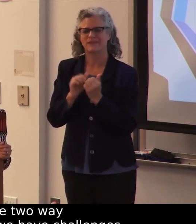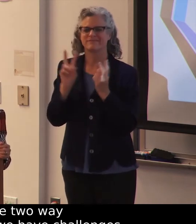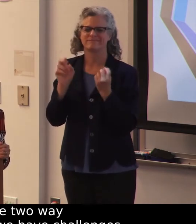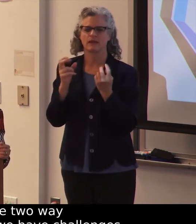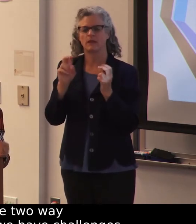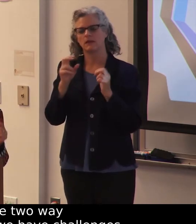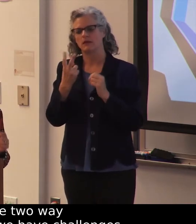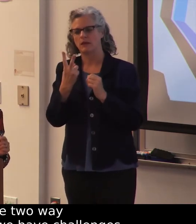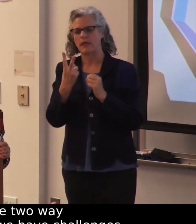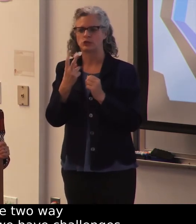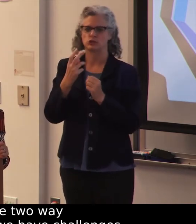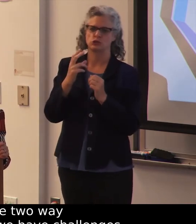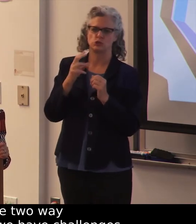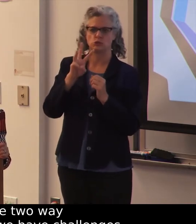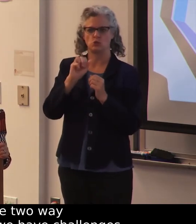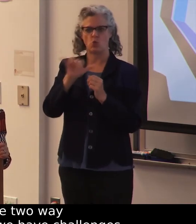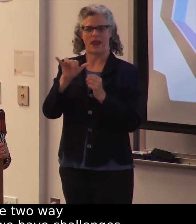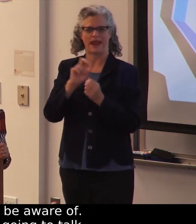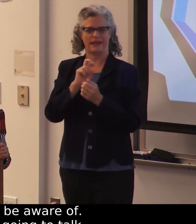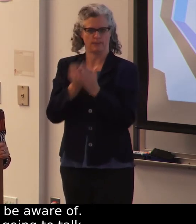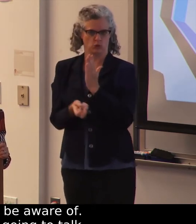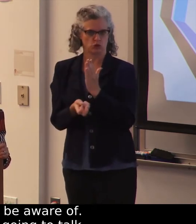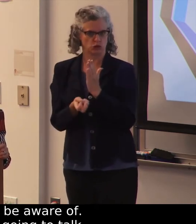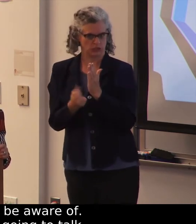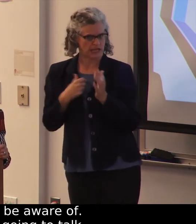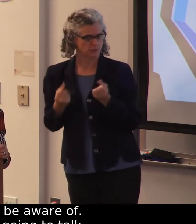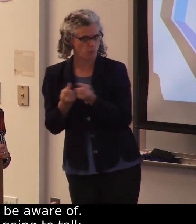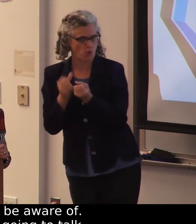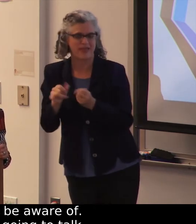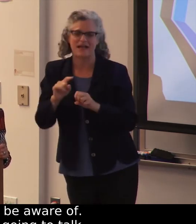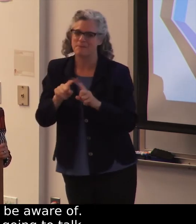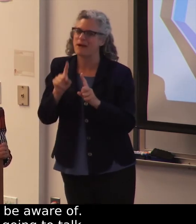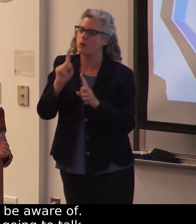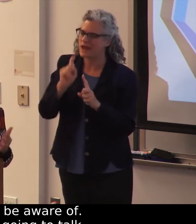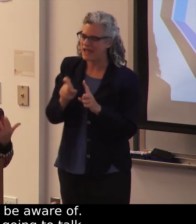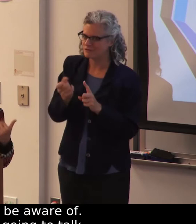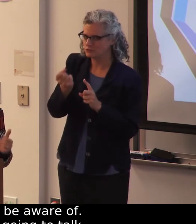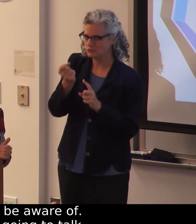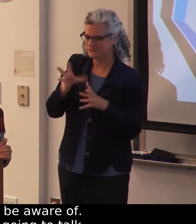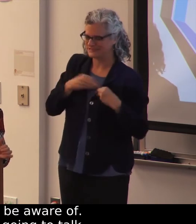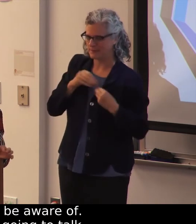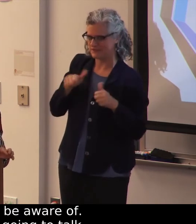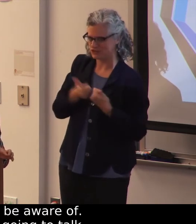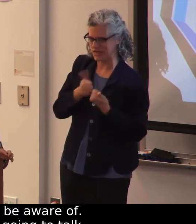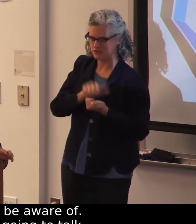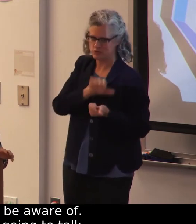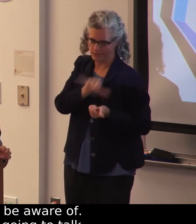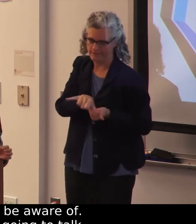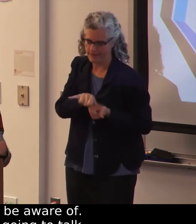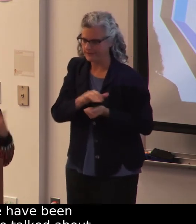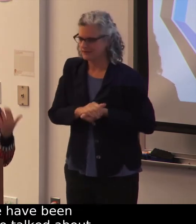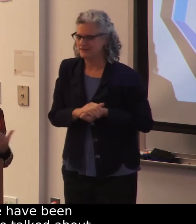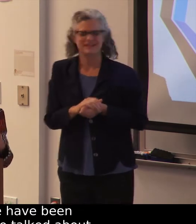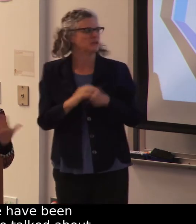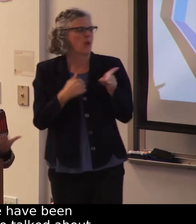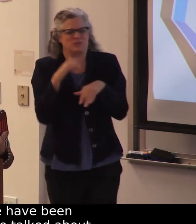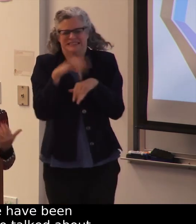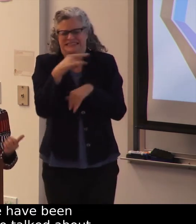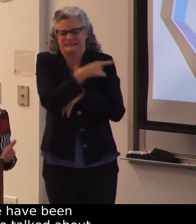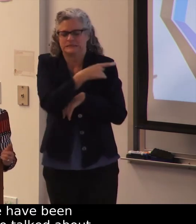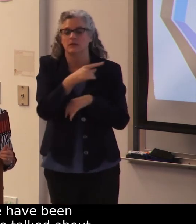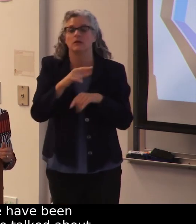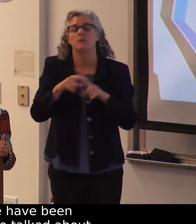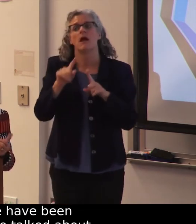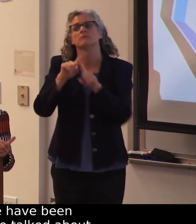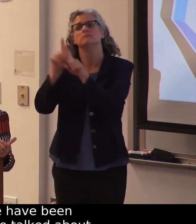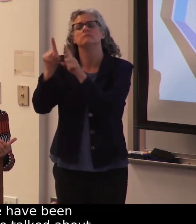with the two-way immersion, but we have challenges, and that's what I want us to be aware of. So, and I'm not going to talk a great deal about this, but there have been scholars who